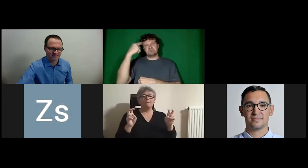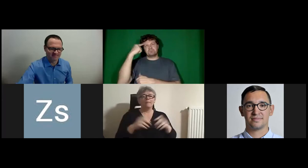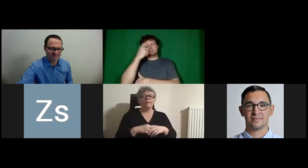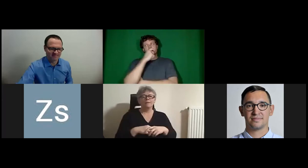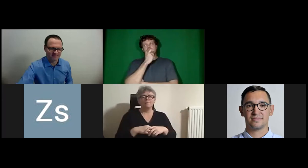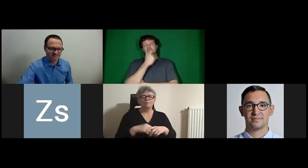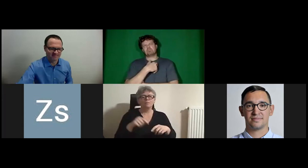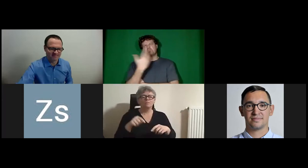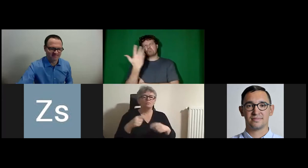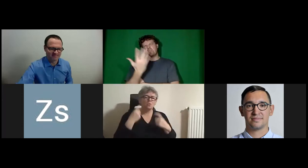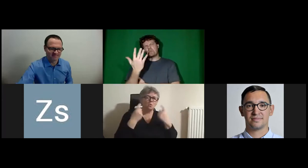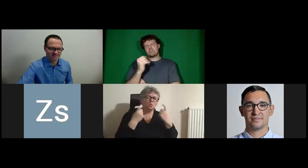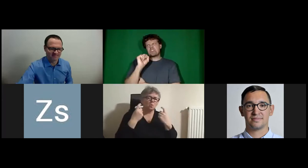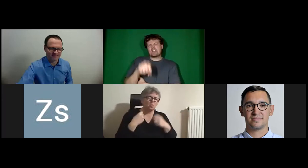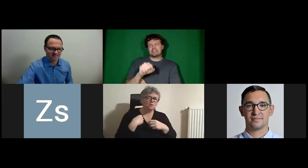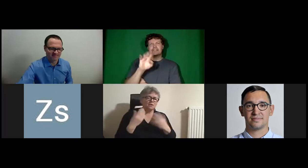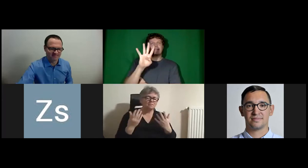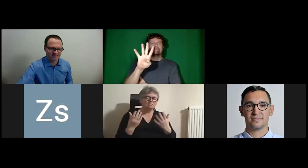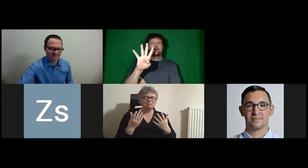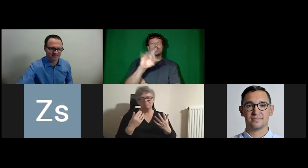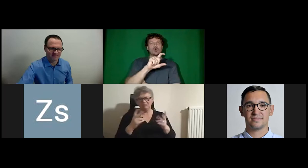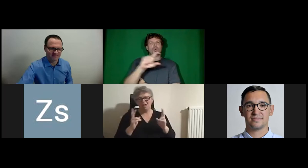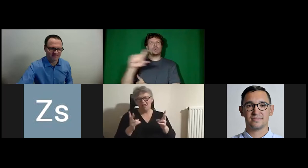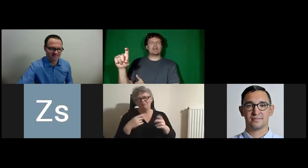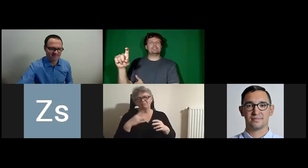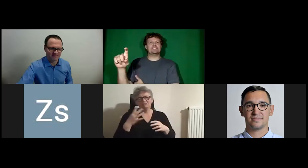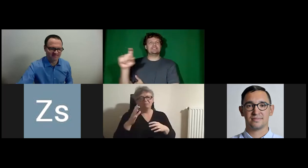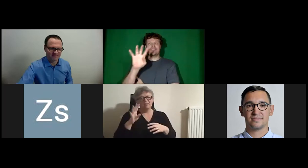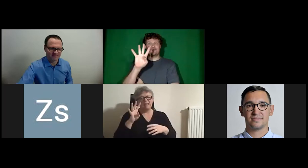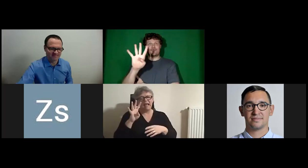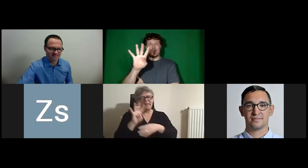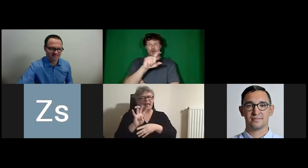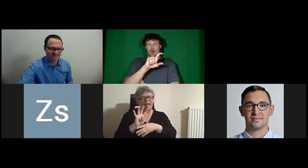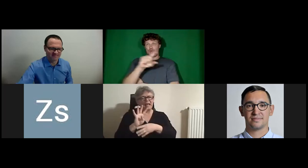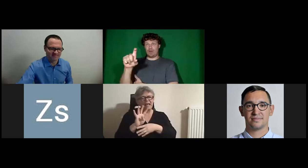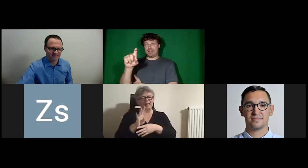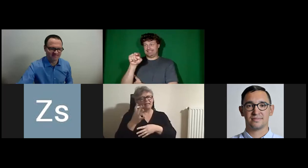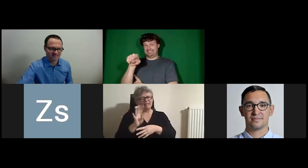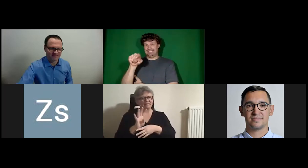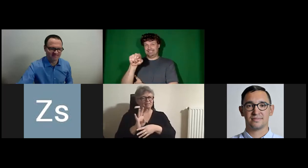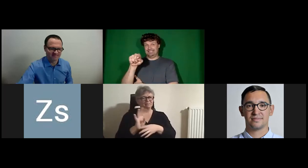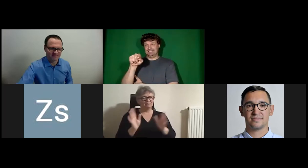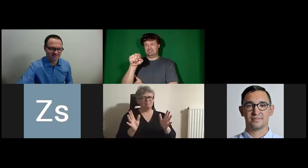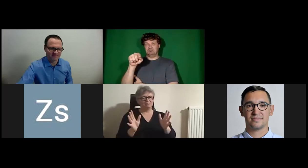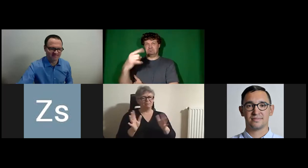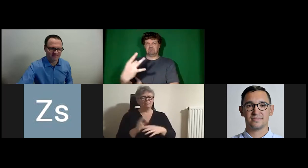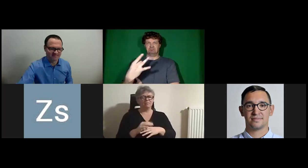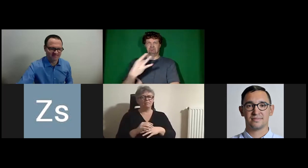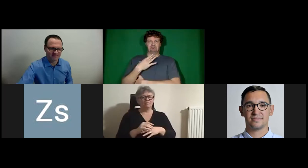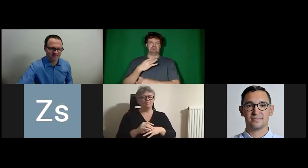the show went on for 12 weeks without a break. And I thought I could maybe last 4 weeks.